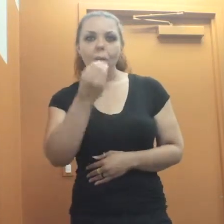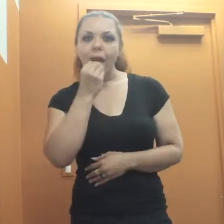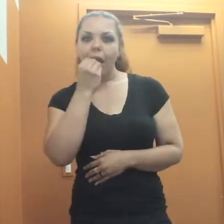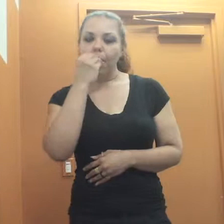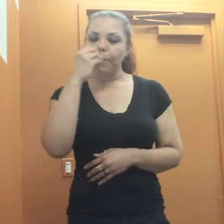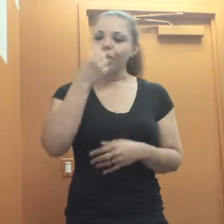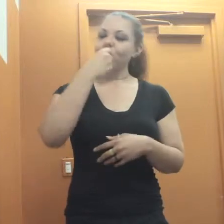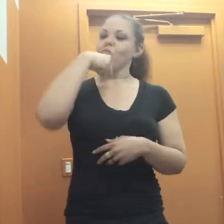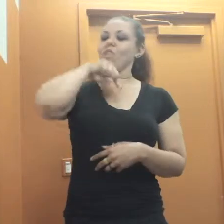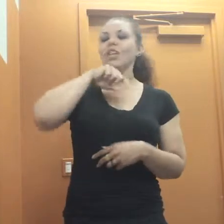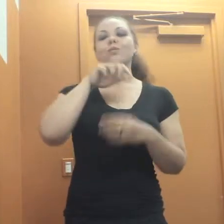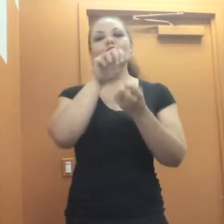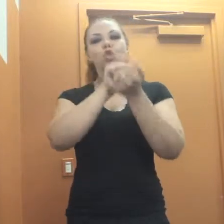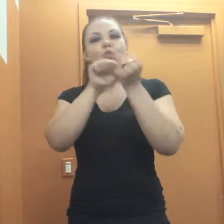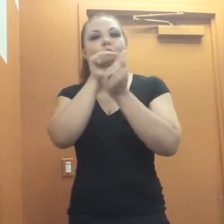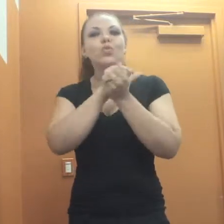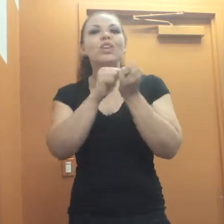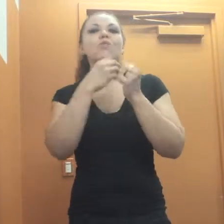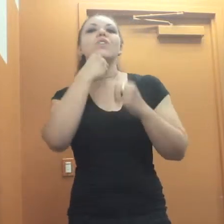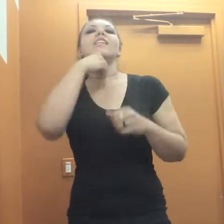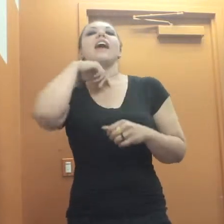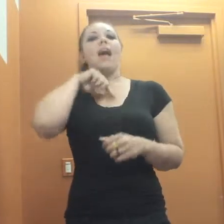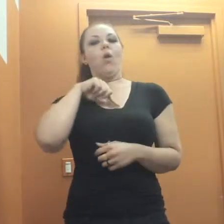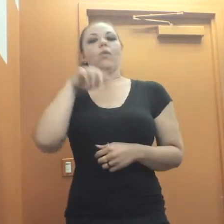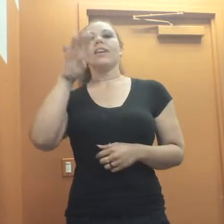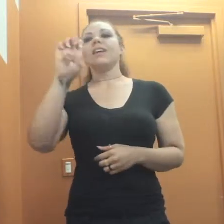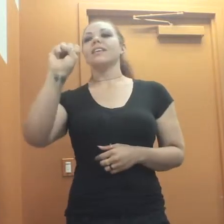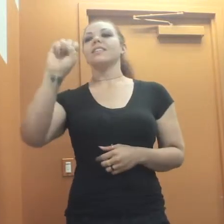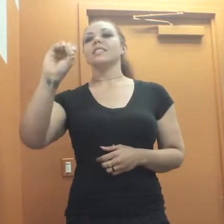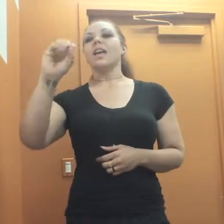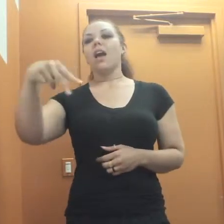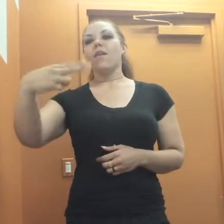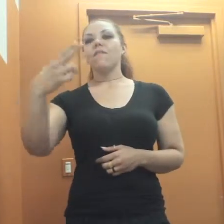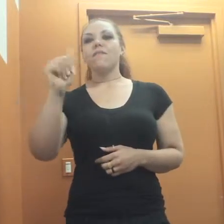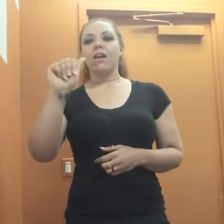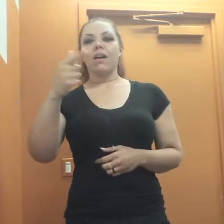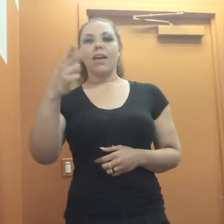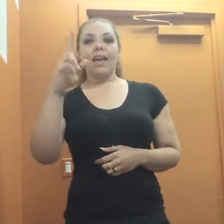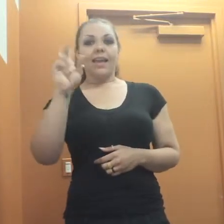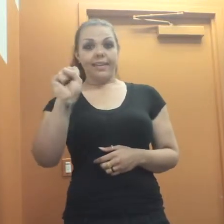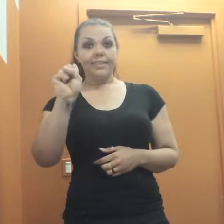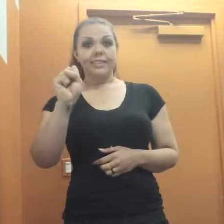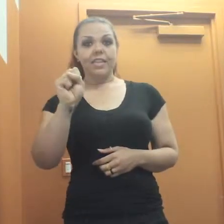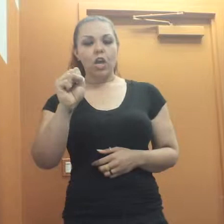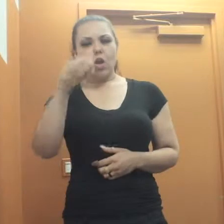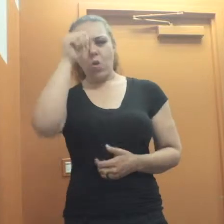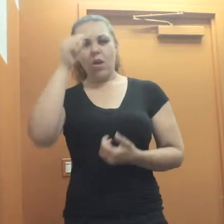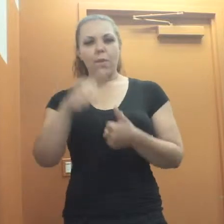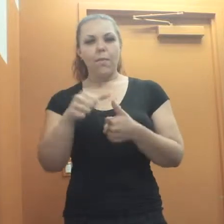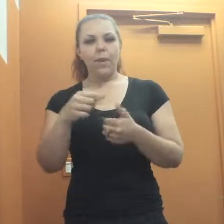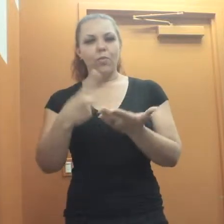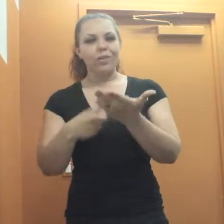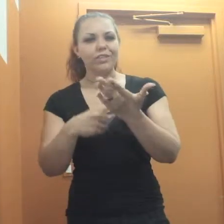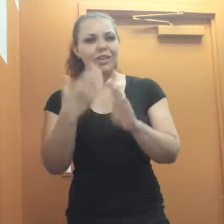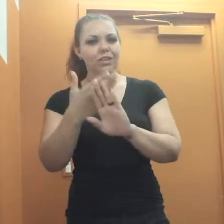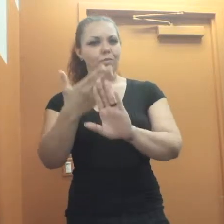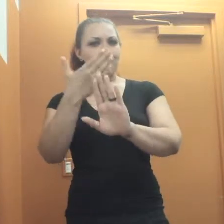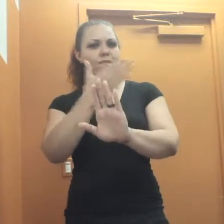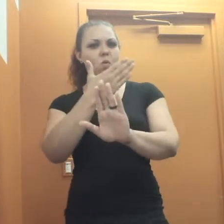went down your esophagus. Remember, we talked about this before. Your esophagus is that long tube that's surrounded by